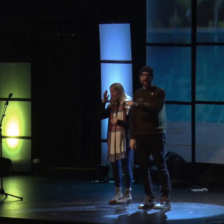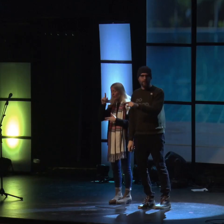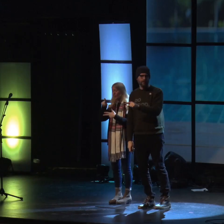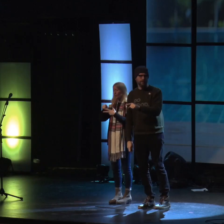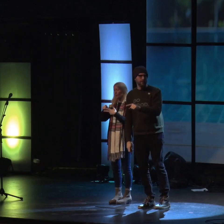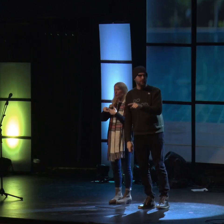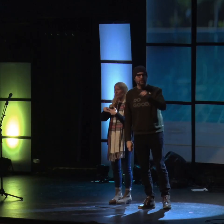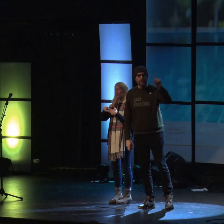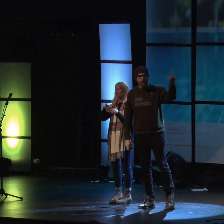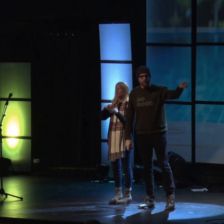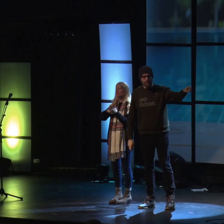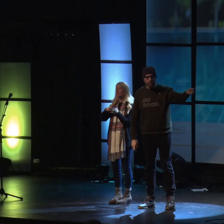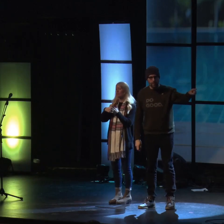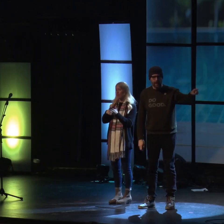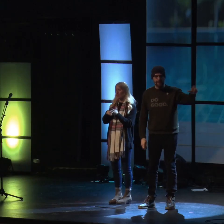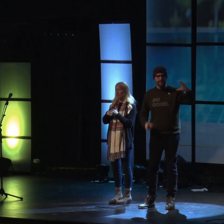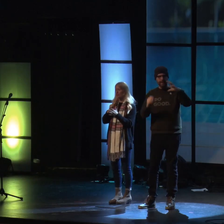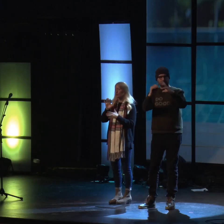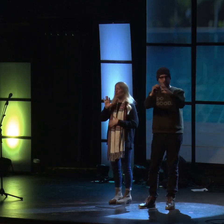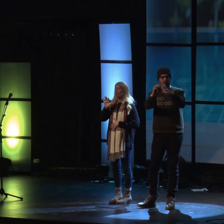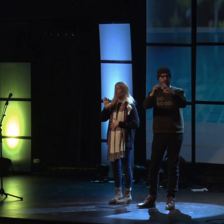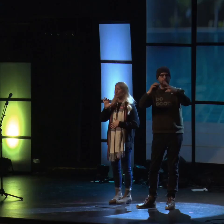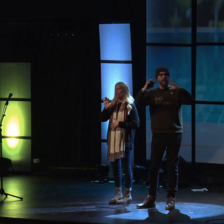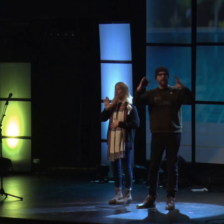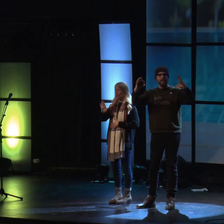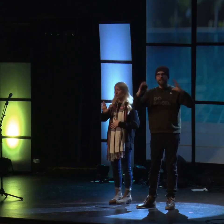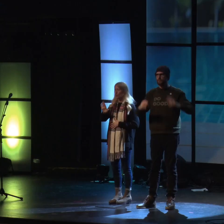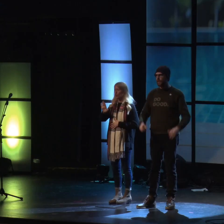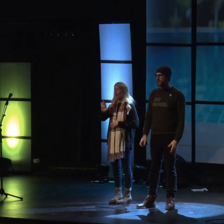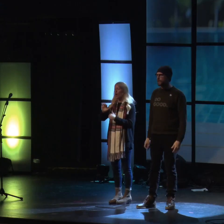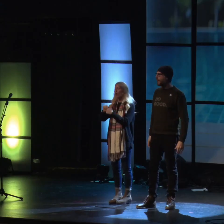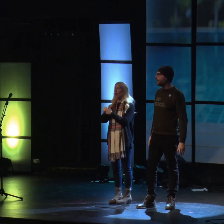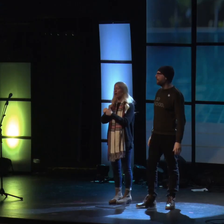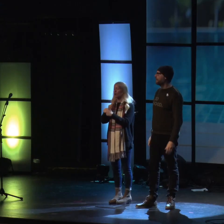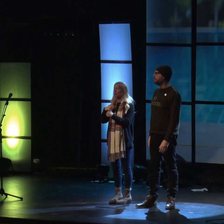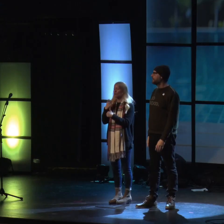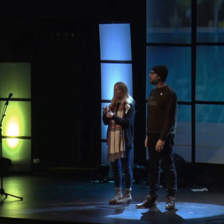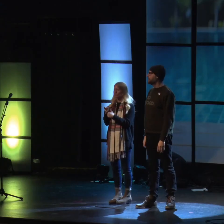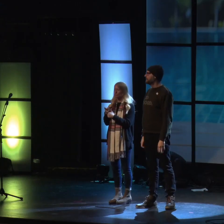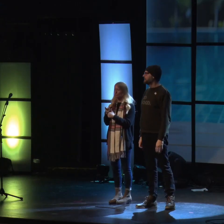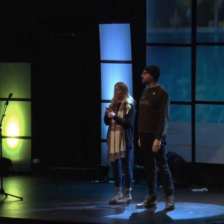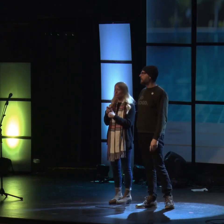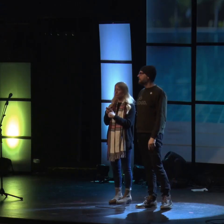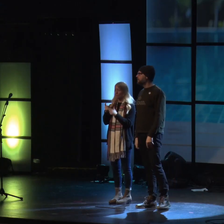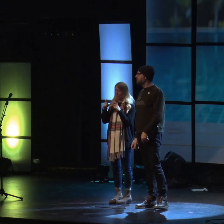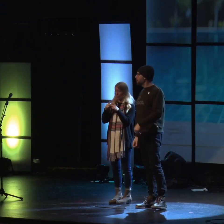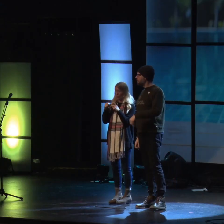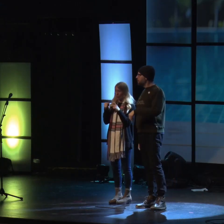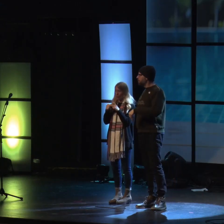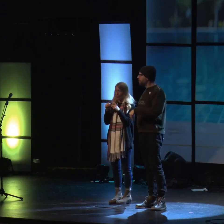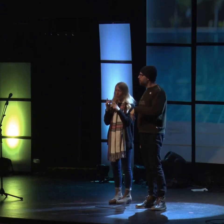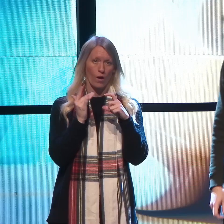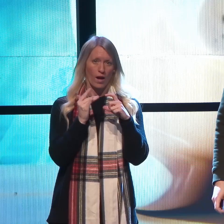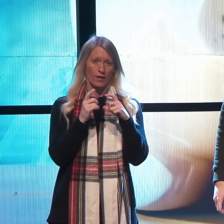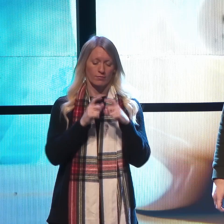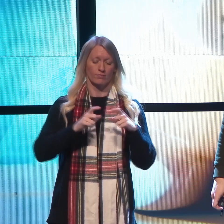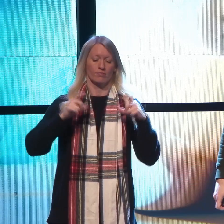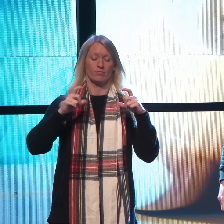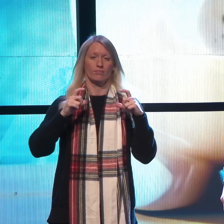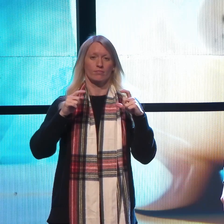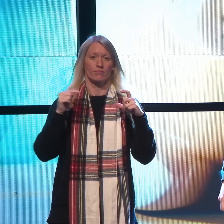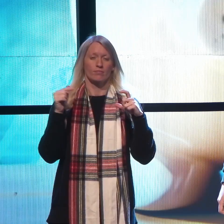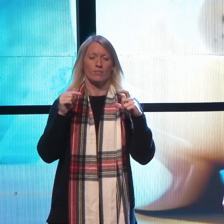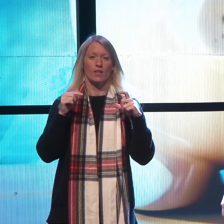Define your how. So start with your why, that's that first circle, and then define your how. Right? So why am